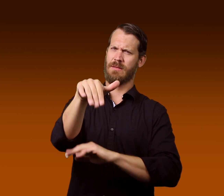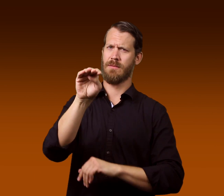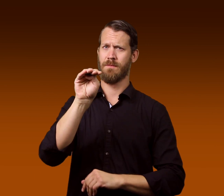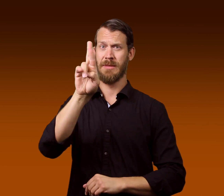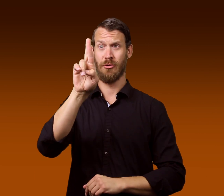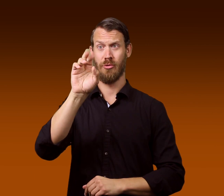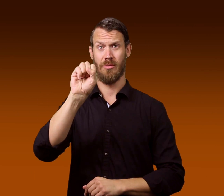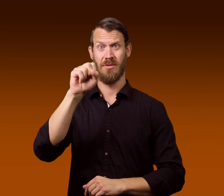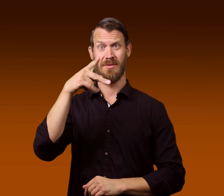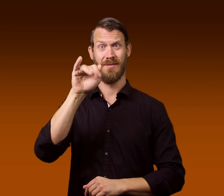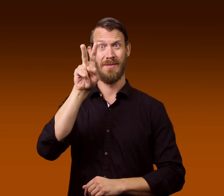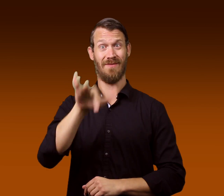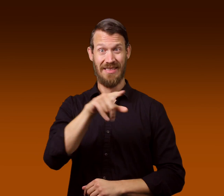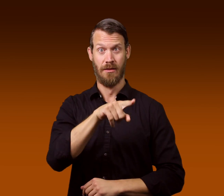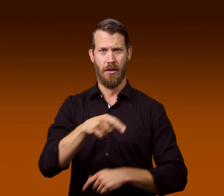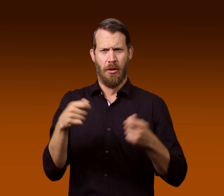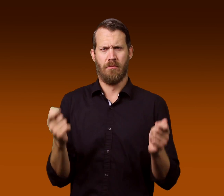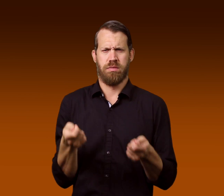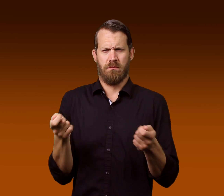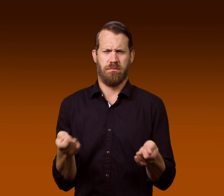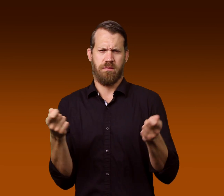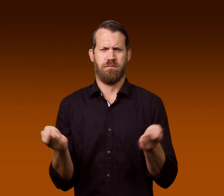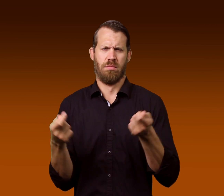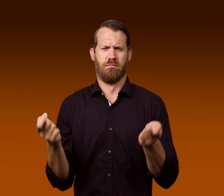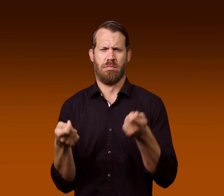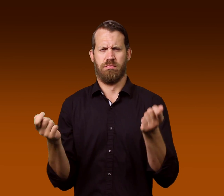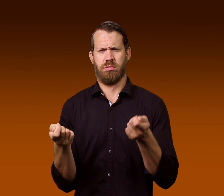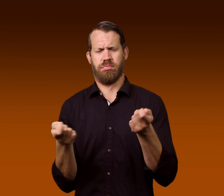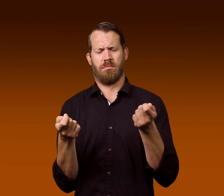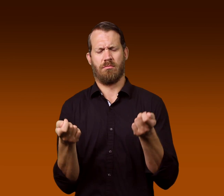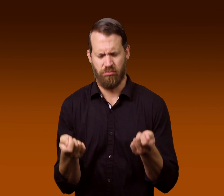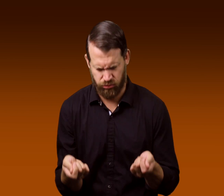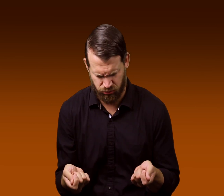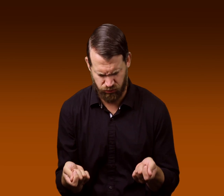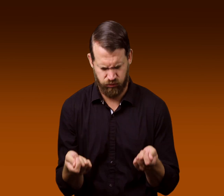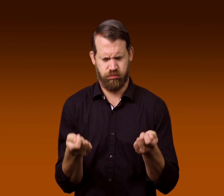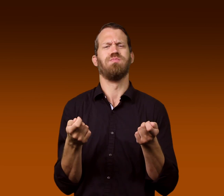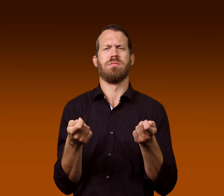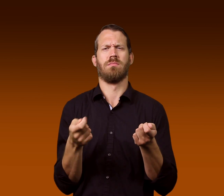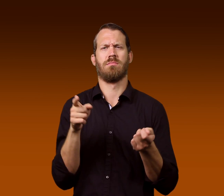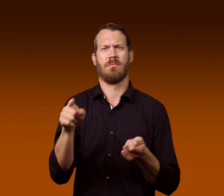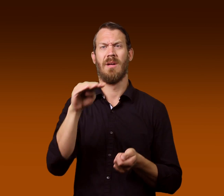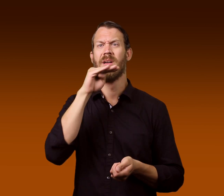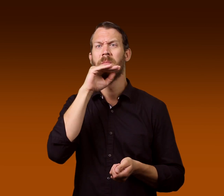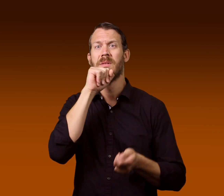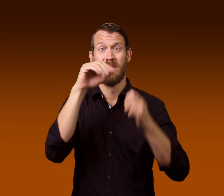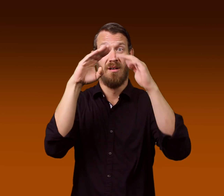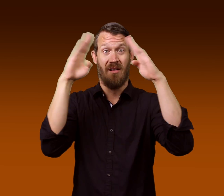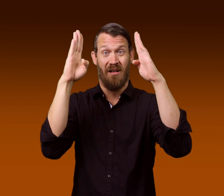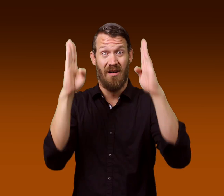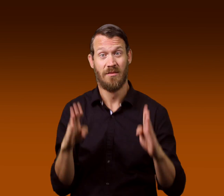That evening, Mr. Spivey drove his wagon up to the widow's house. He was not